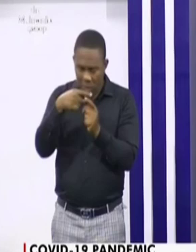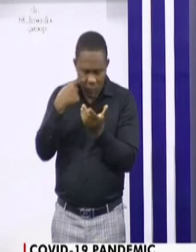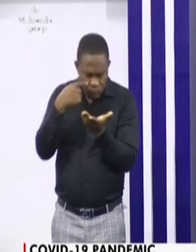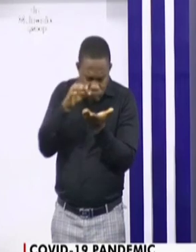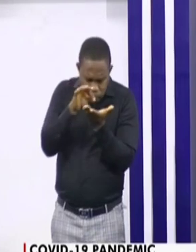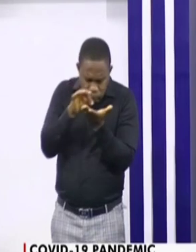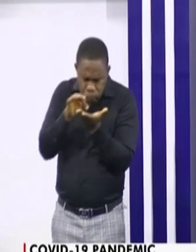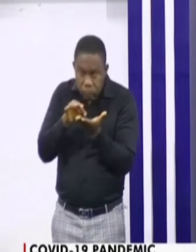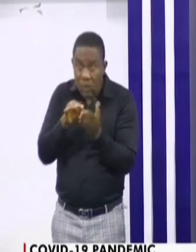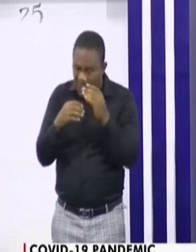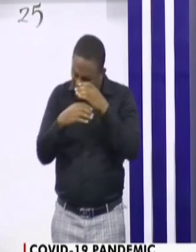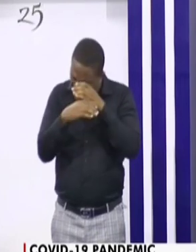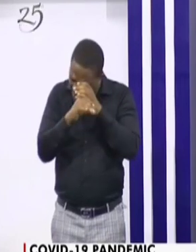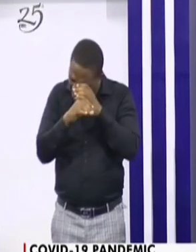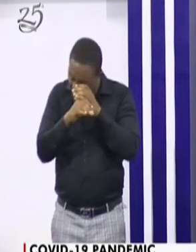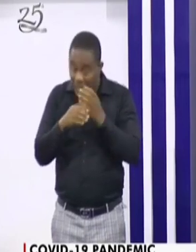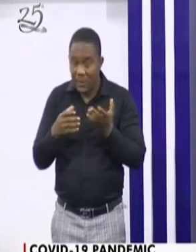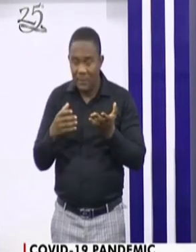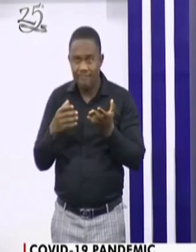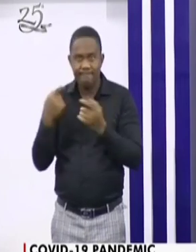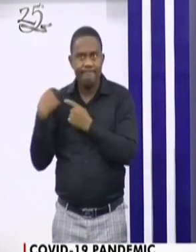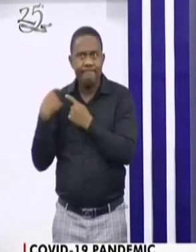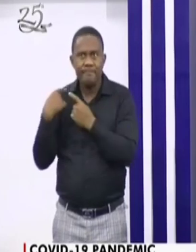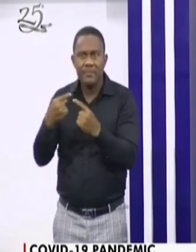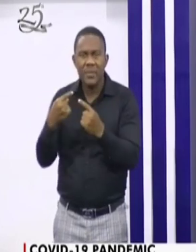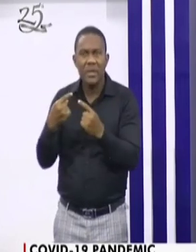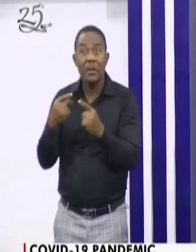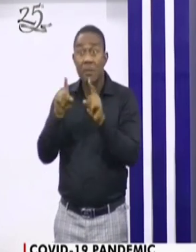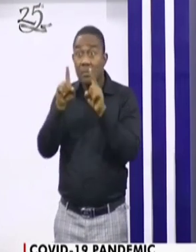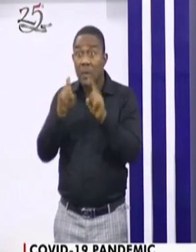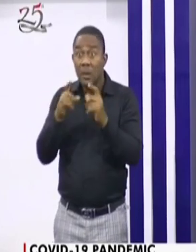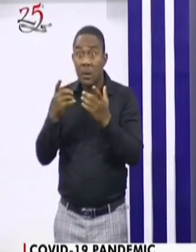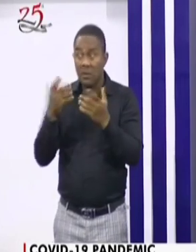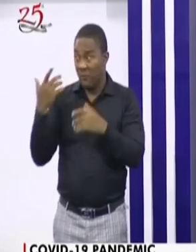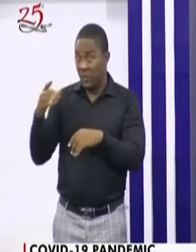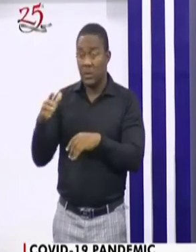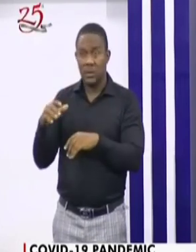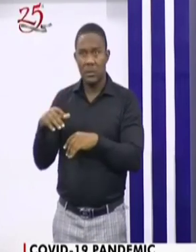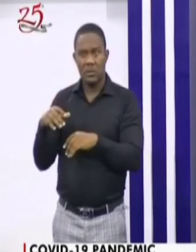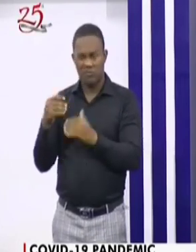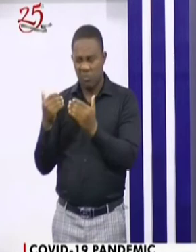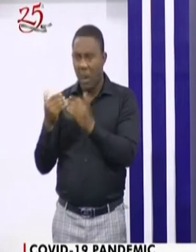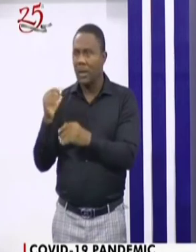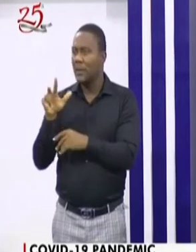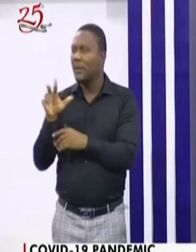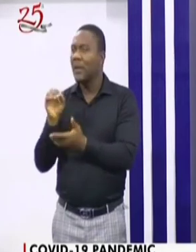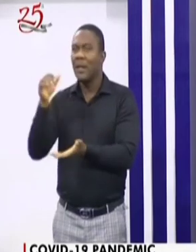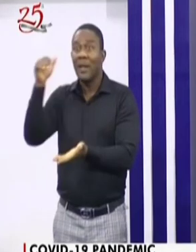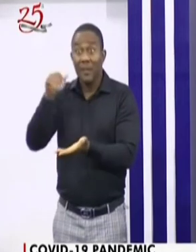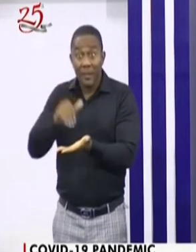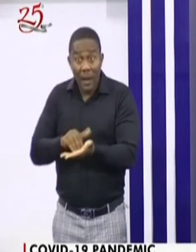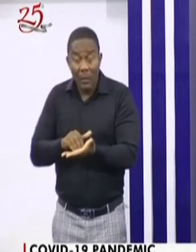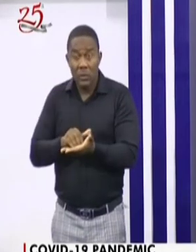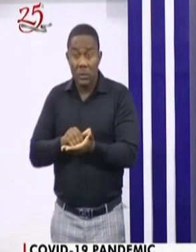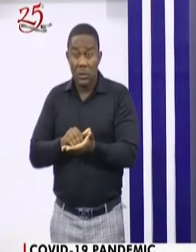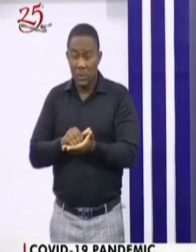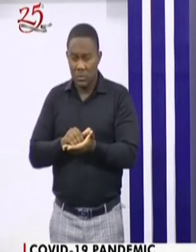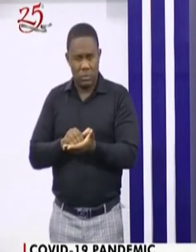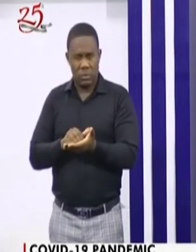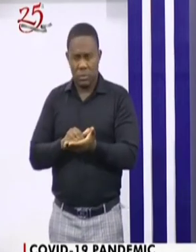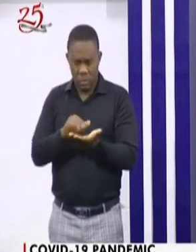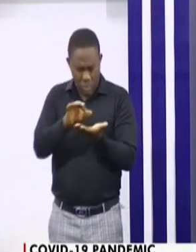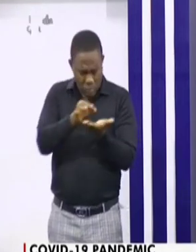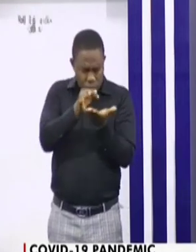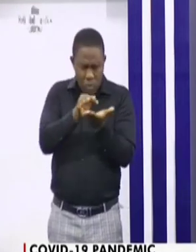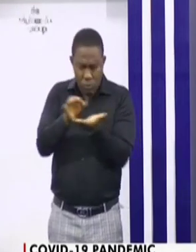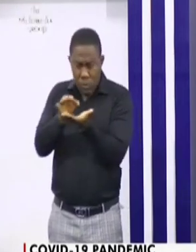Actually, since he addressed us, we have actually tested close to 30,000 samples, again, using the same method, because